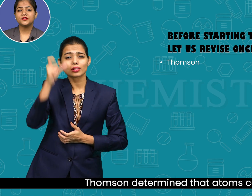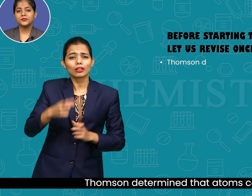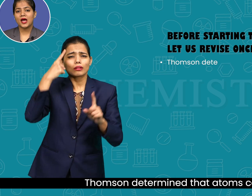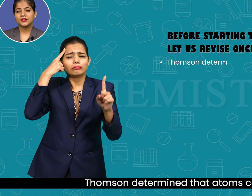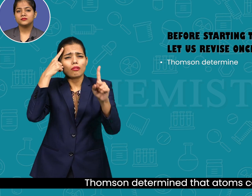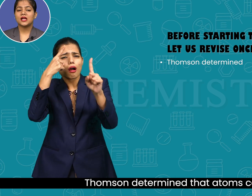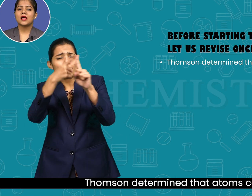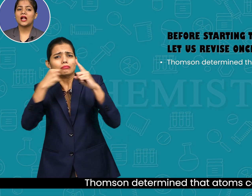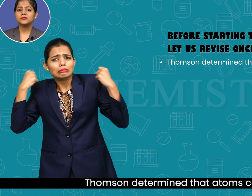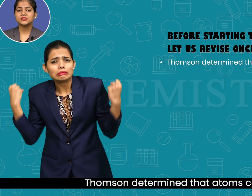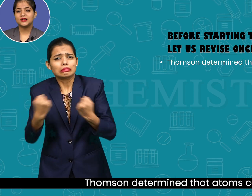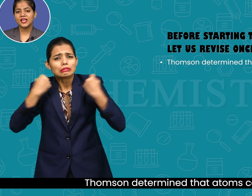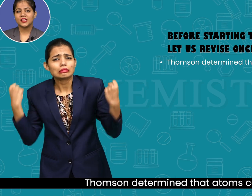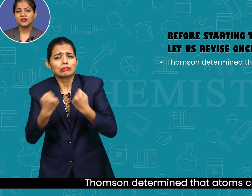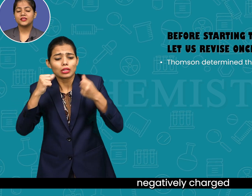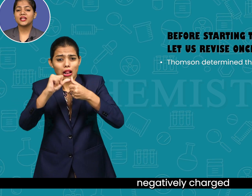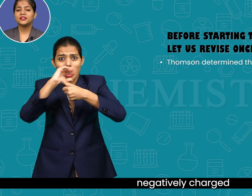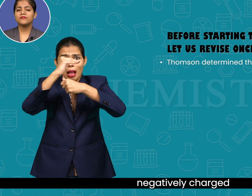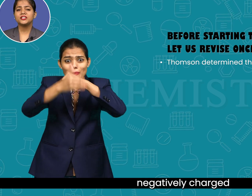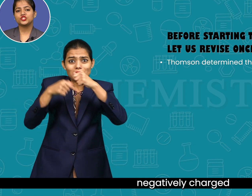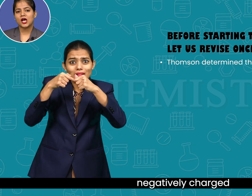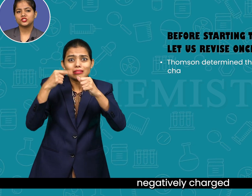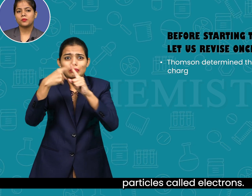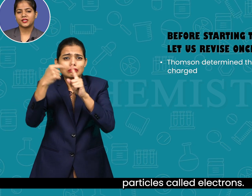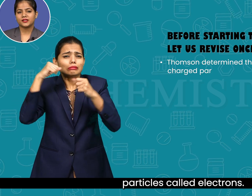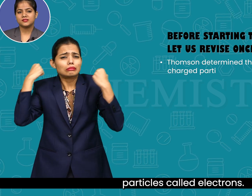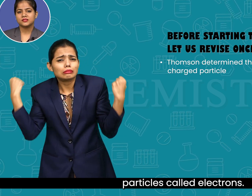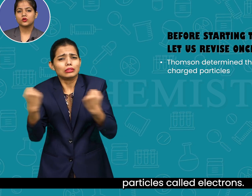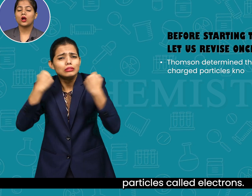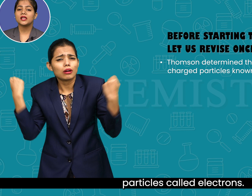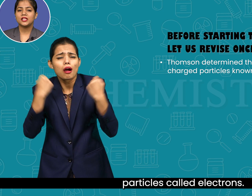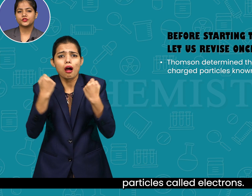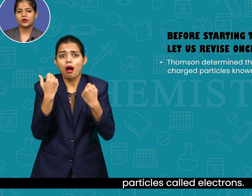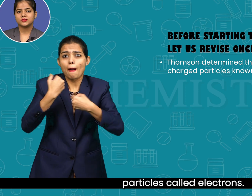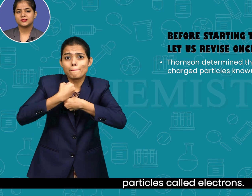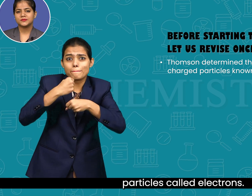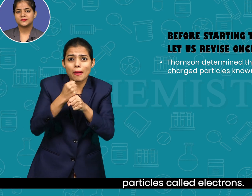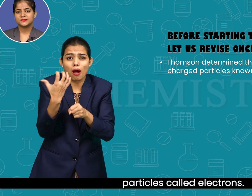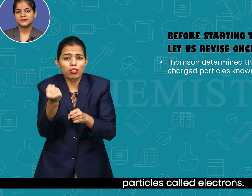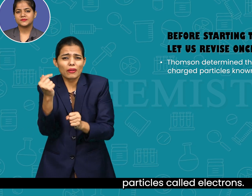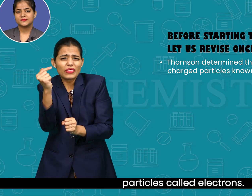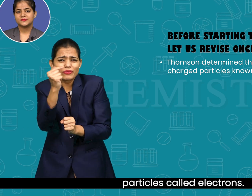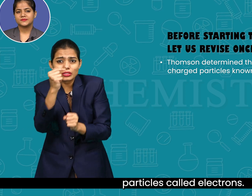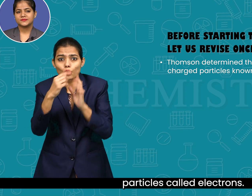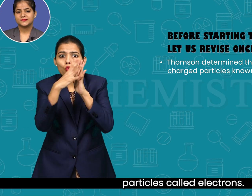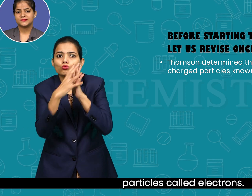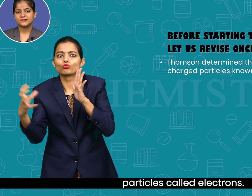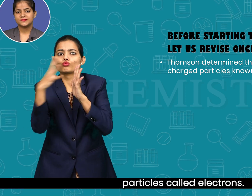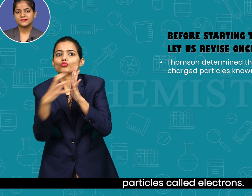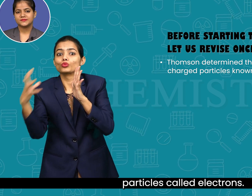Thomson determined that atoms contain negatively charged particles called electrons.